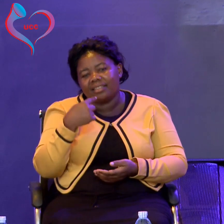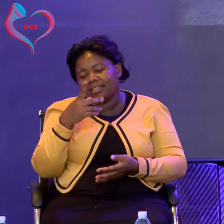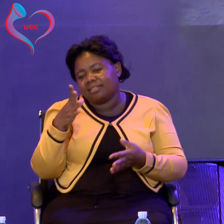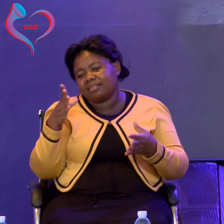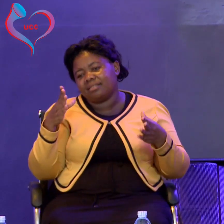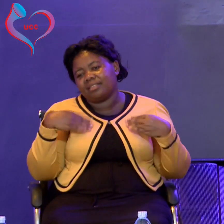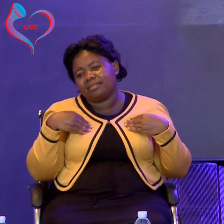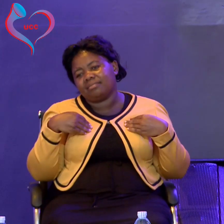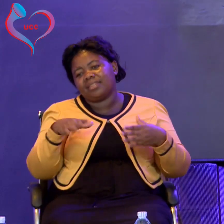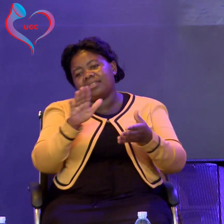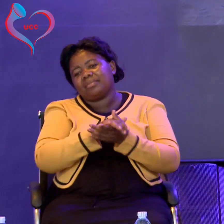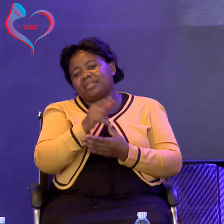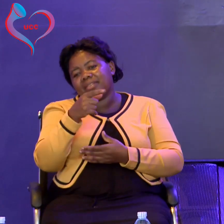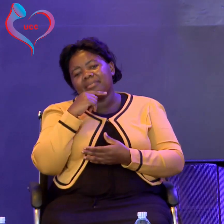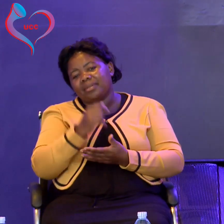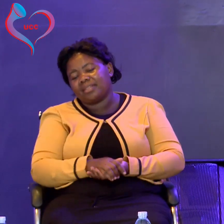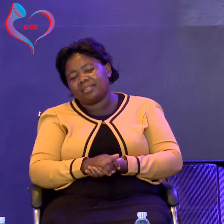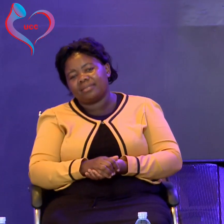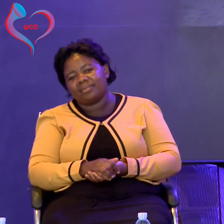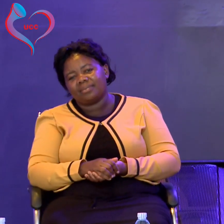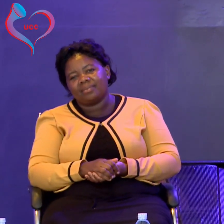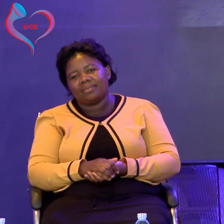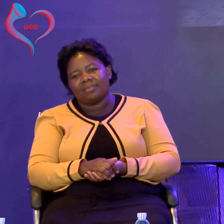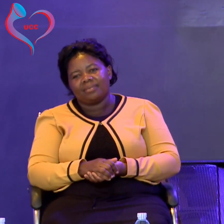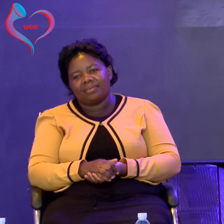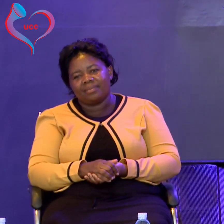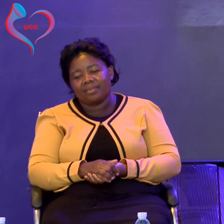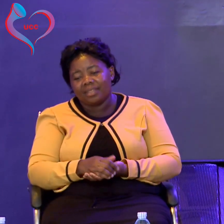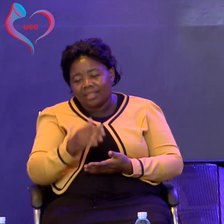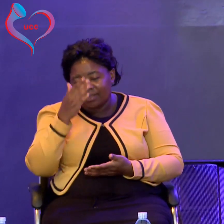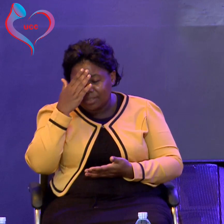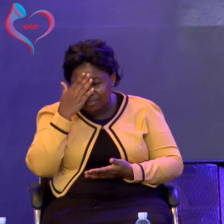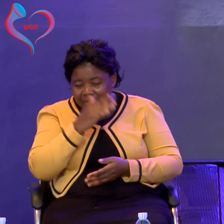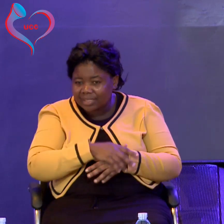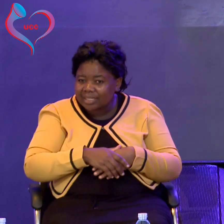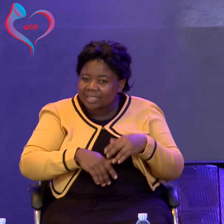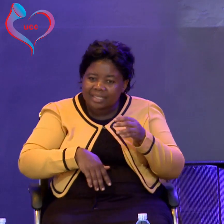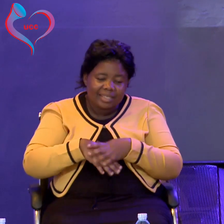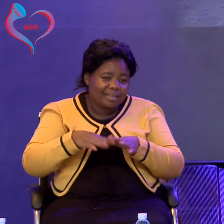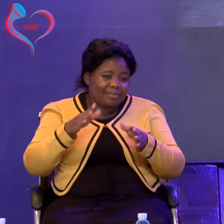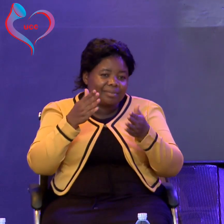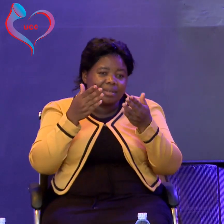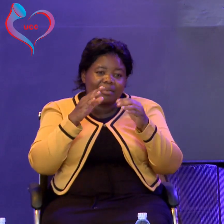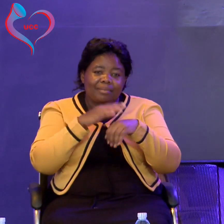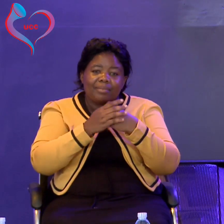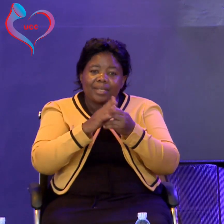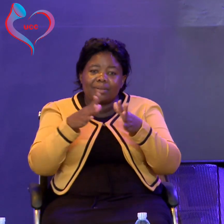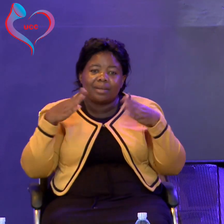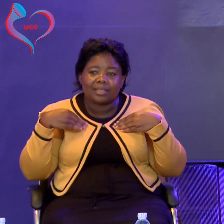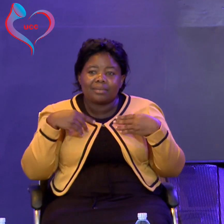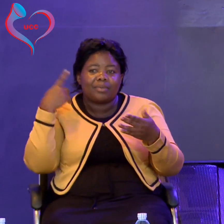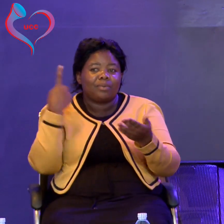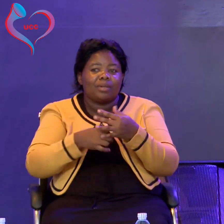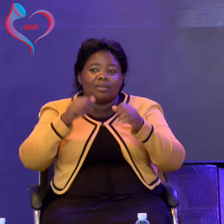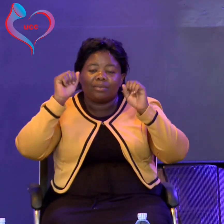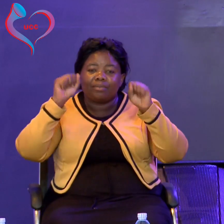muwashe mufumbirwe. And I said, let me accept and love him and get married to him. Weto waje tebakwete ya kukiriza, watena kukiririza. Humility does not cause you to accept what you